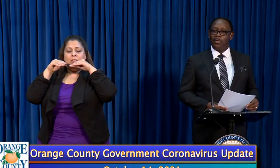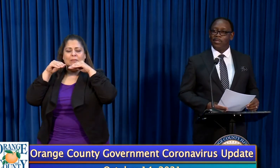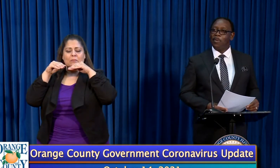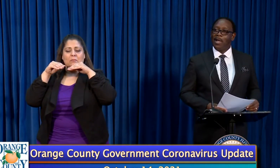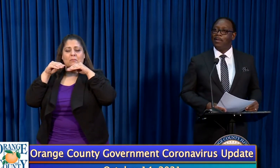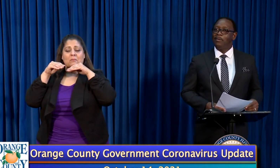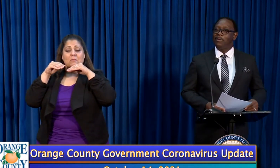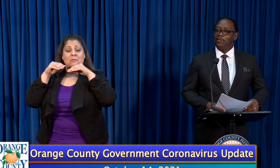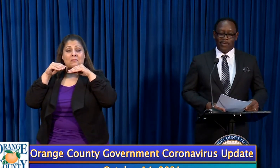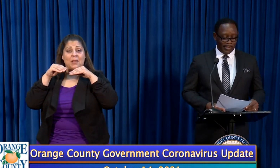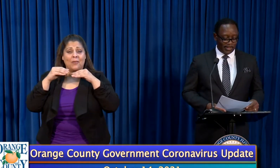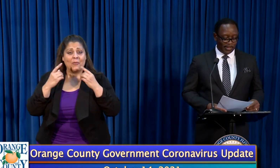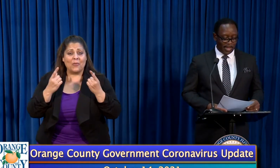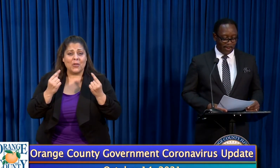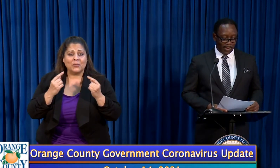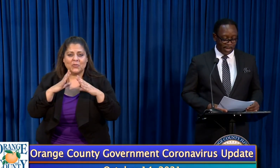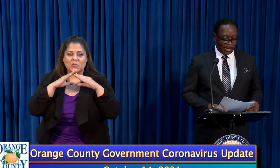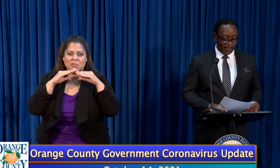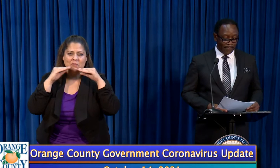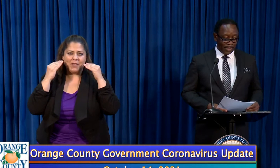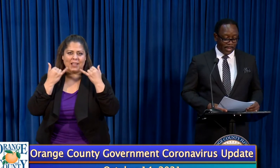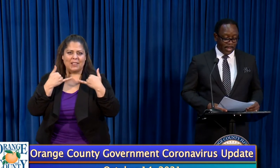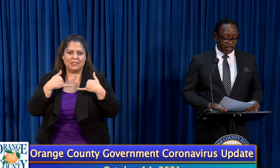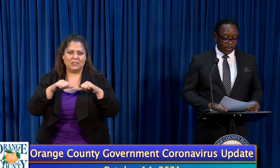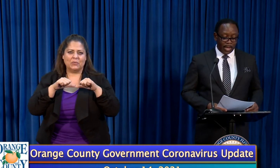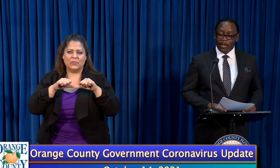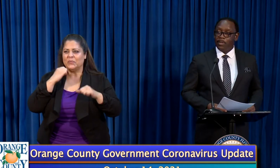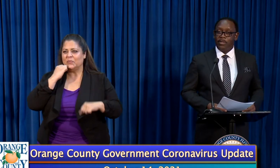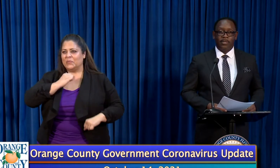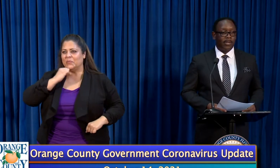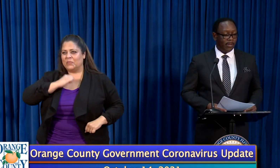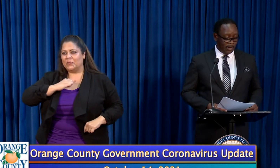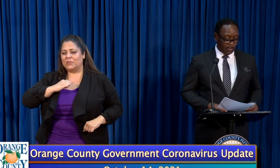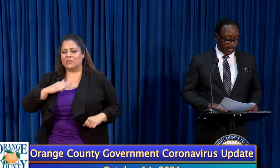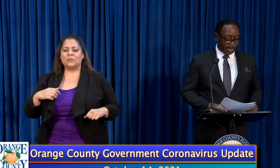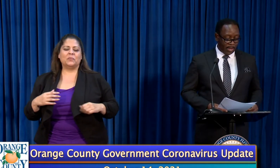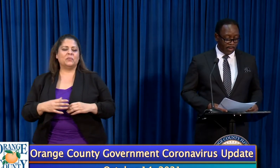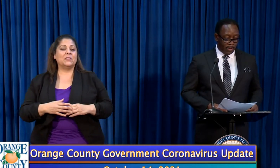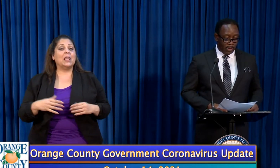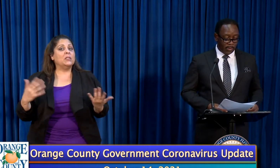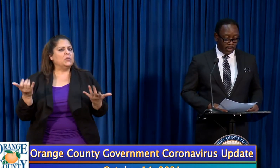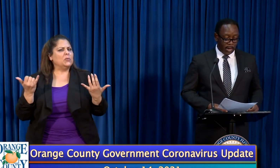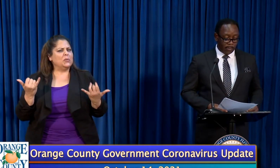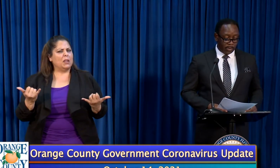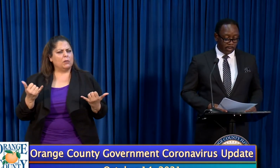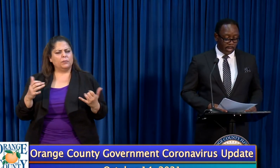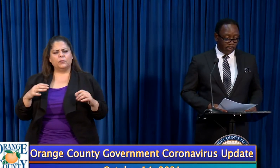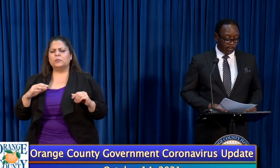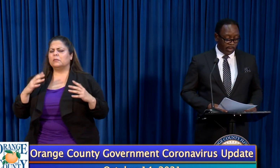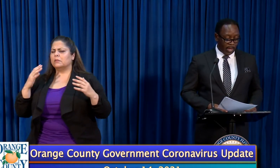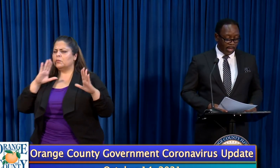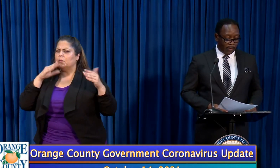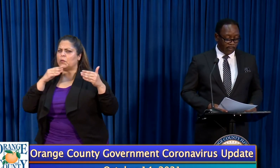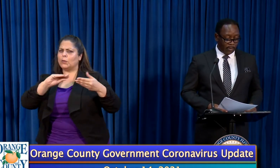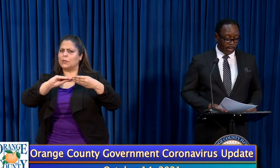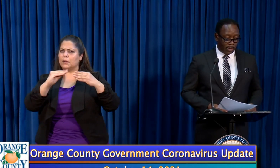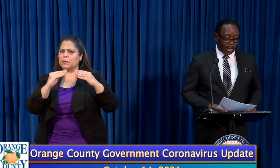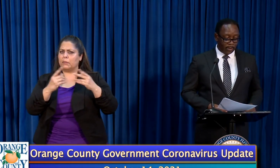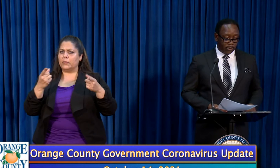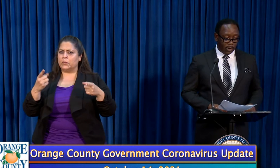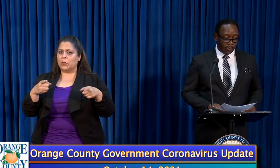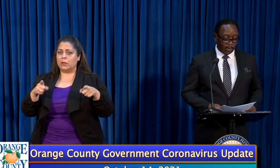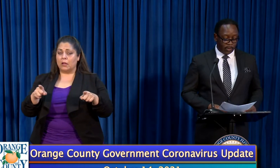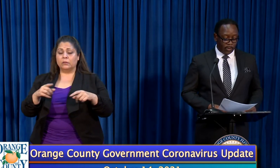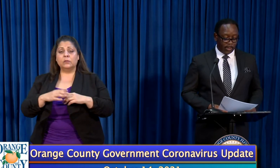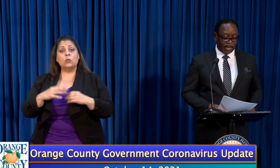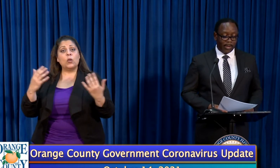it with a smile on their faces every day. So now let me just tell you a little bit about the numbers that we have. There are now